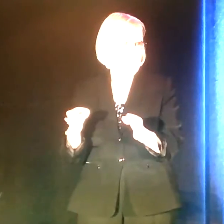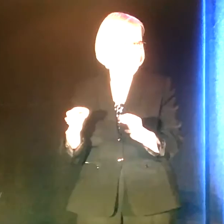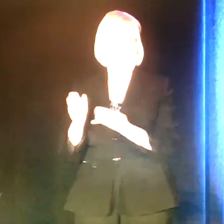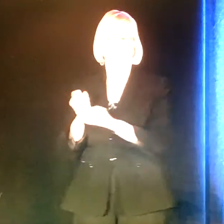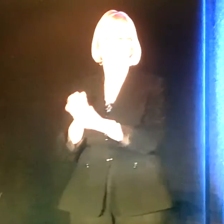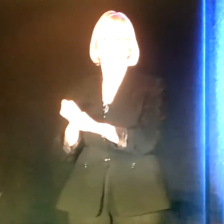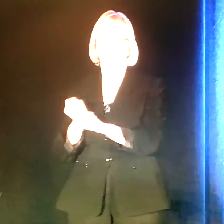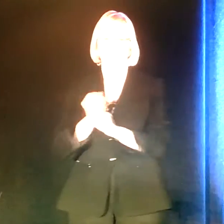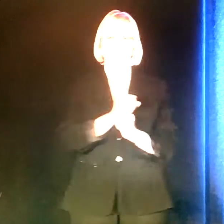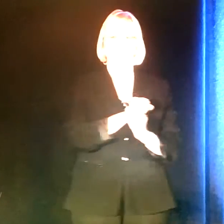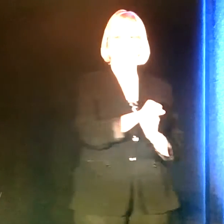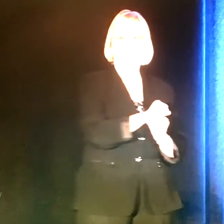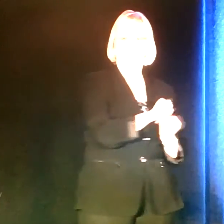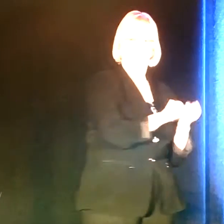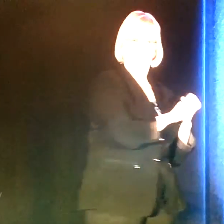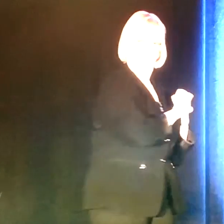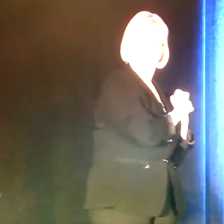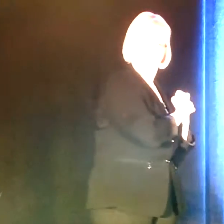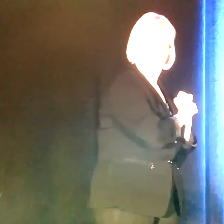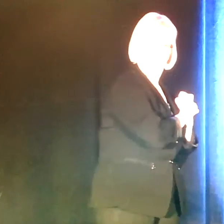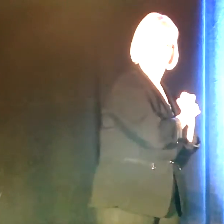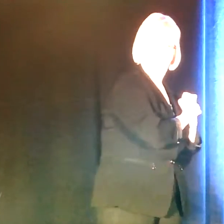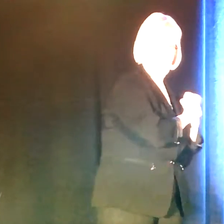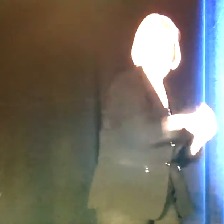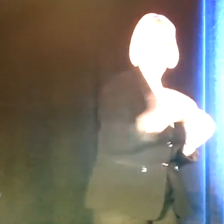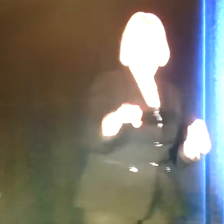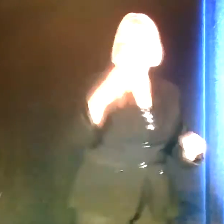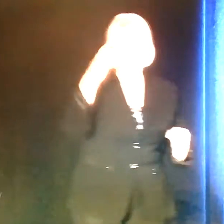Like a batter, they decide themselves which side they want to stand on.